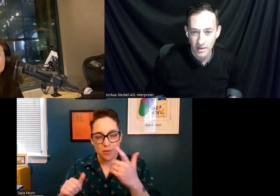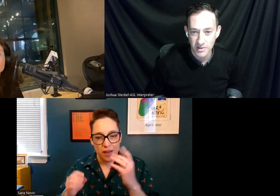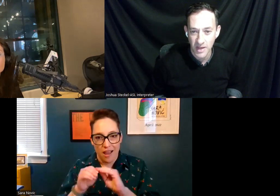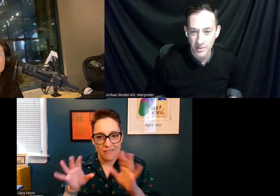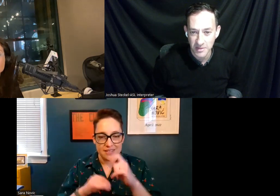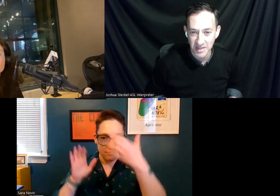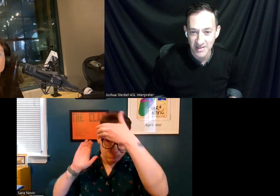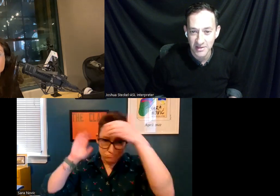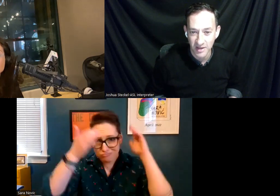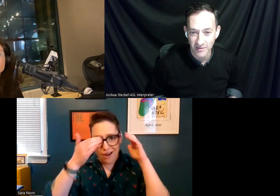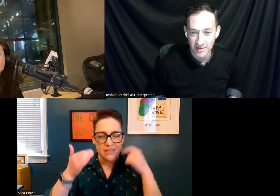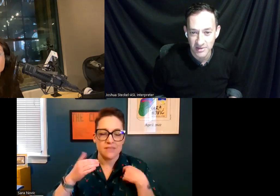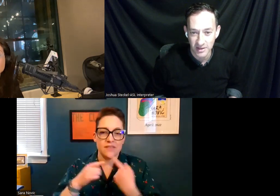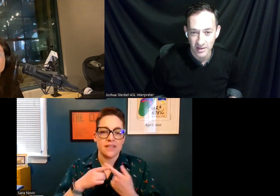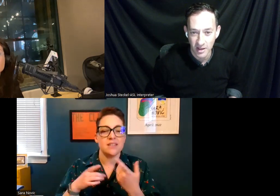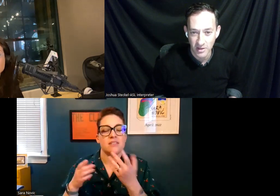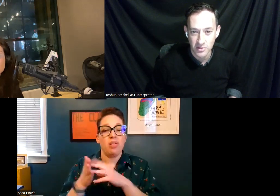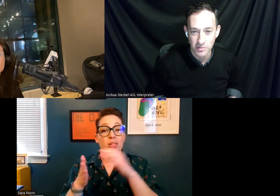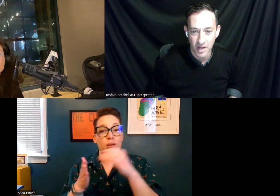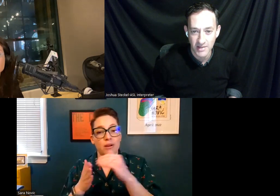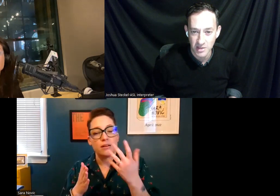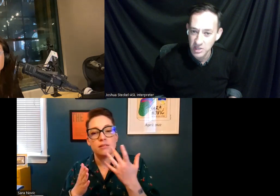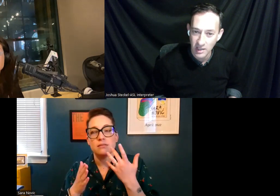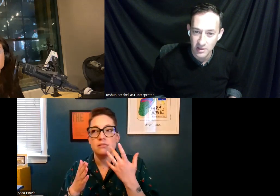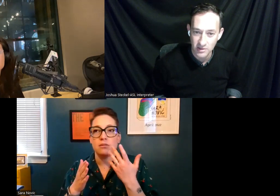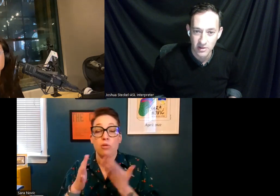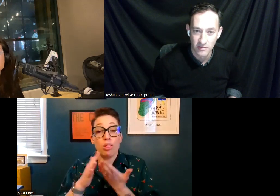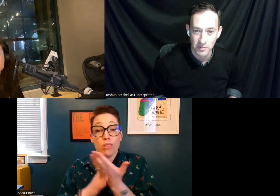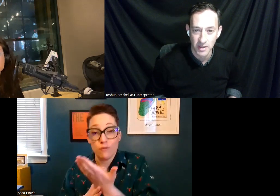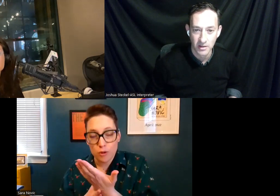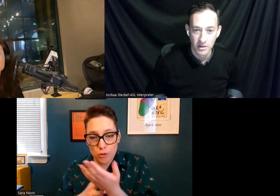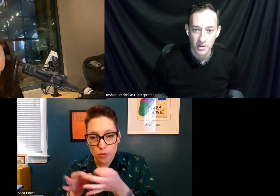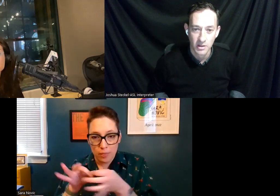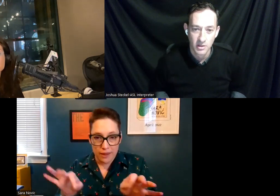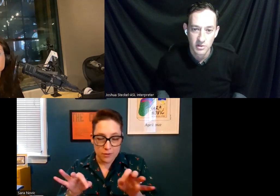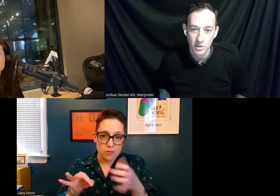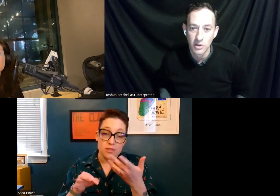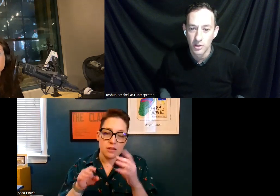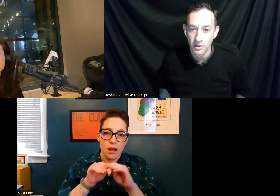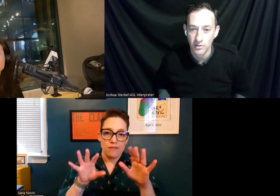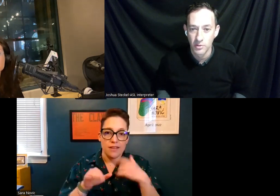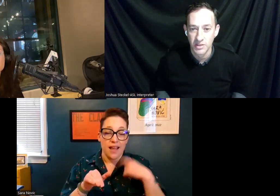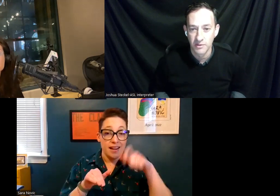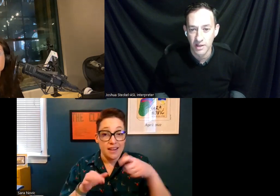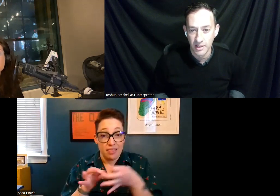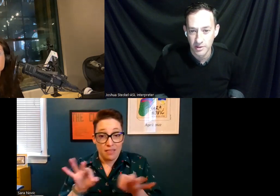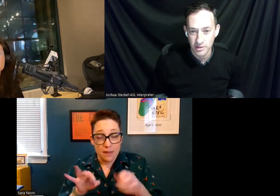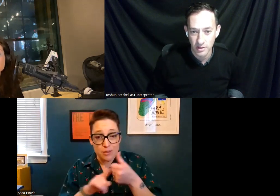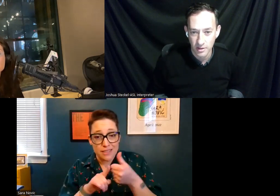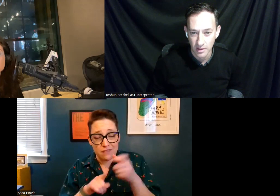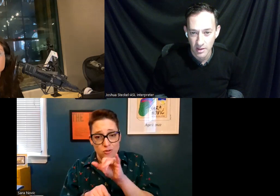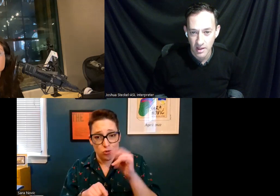And so that was a big deal, obviously, a huge mindset change for me to learn through a different